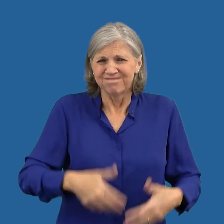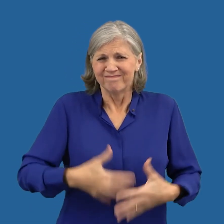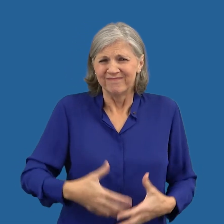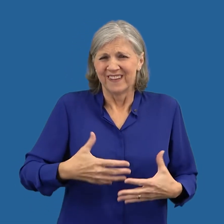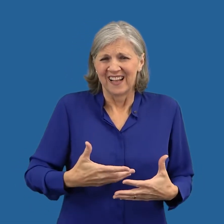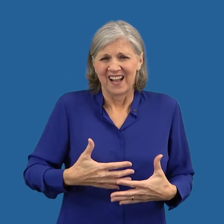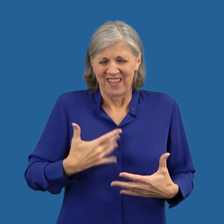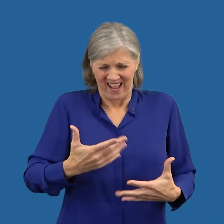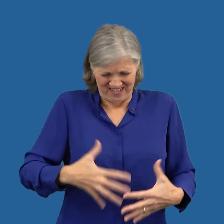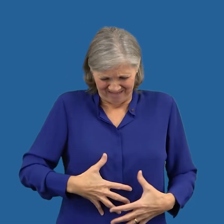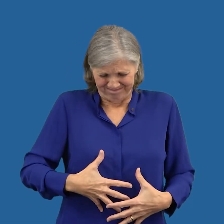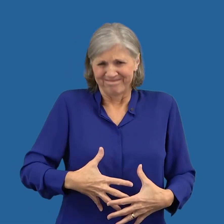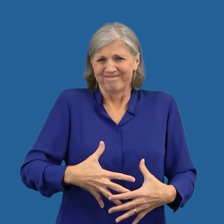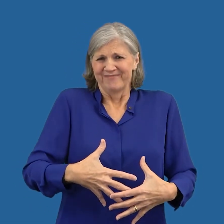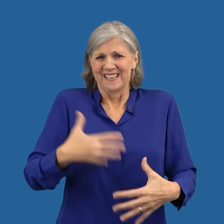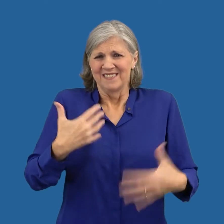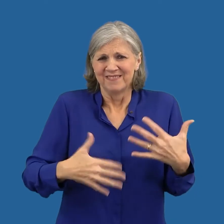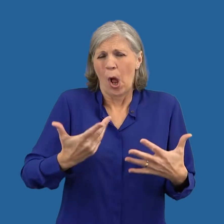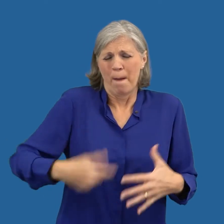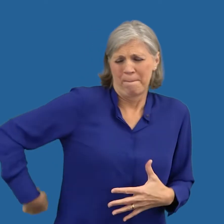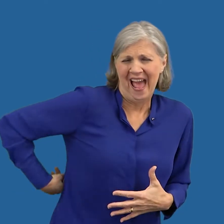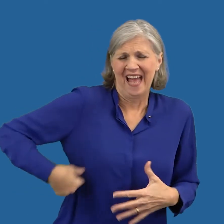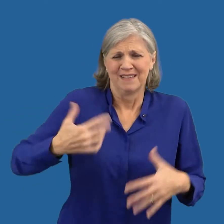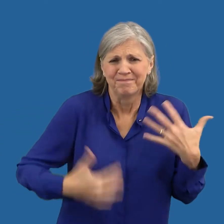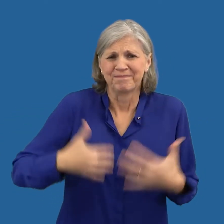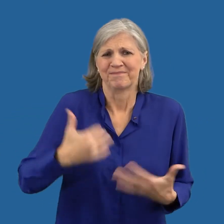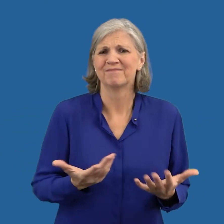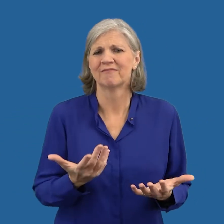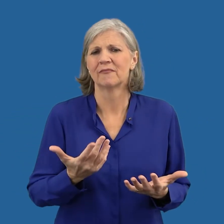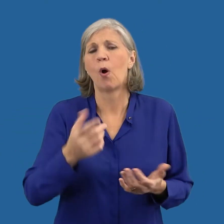A feeling of heaviness in your tummy and/or back pain.